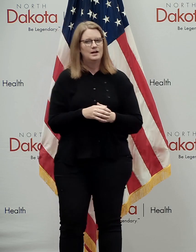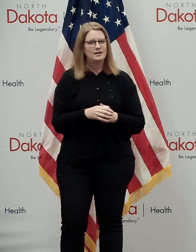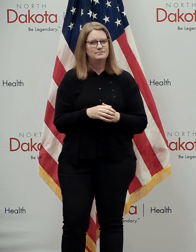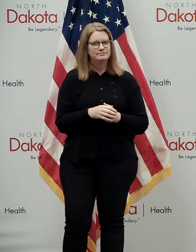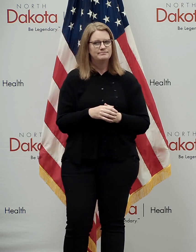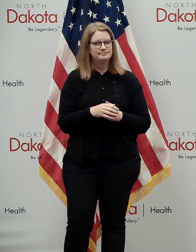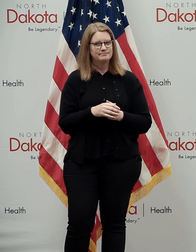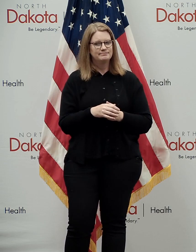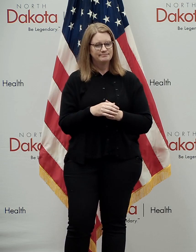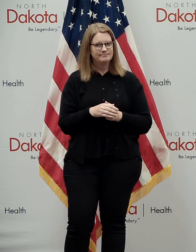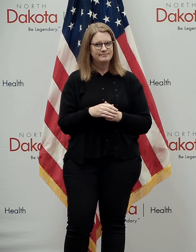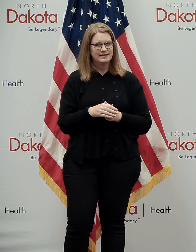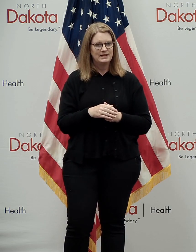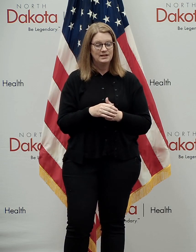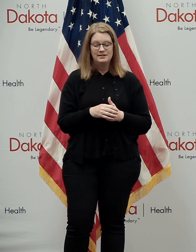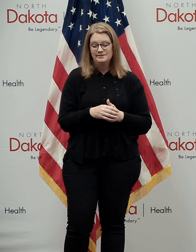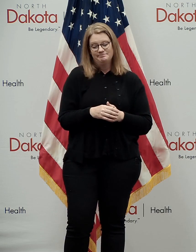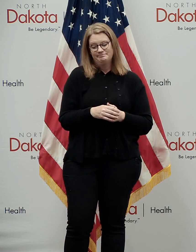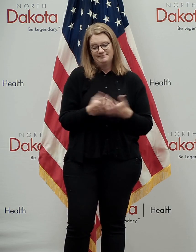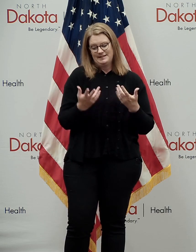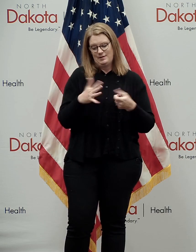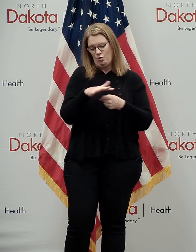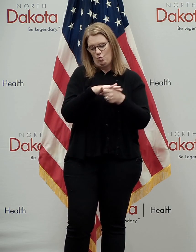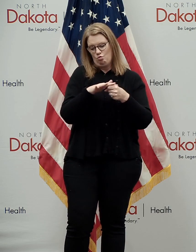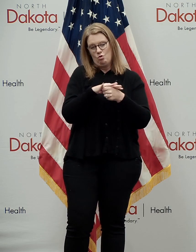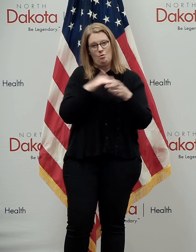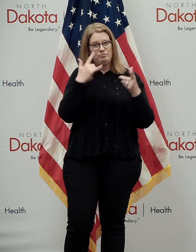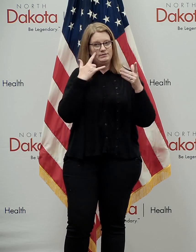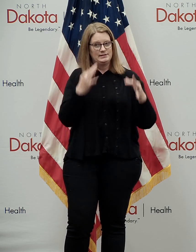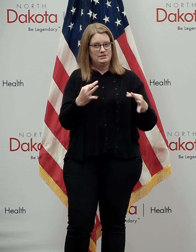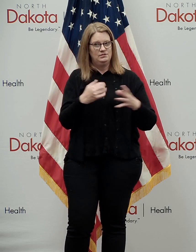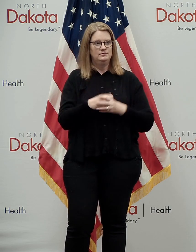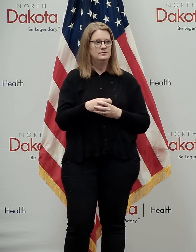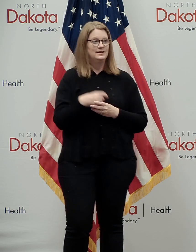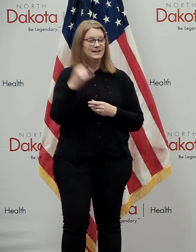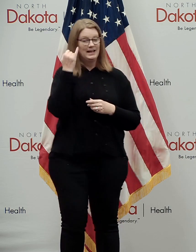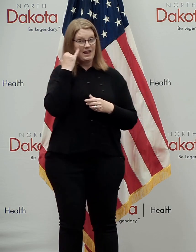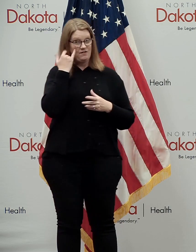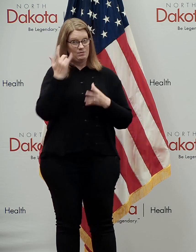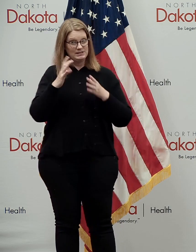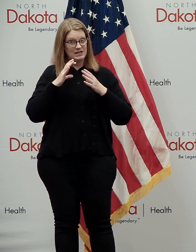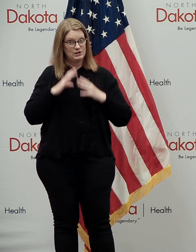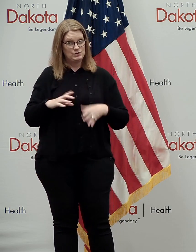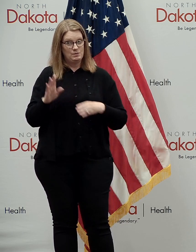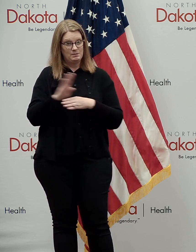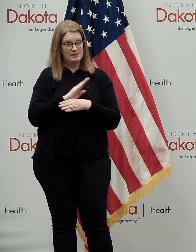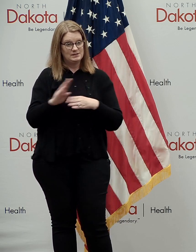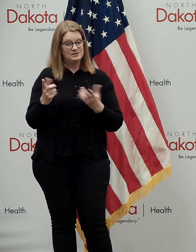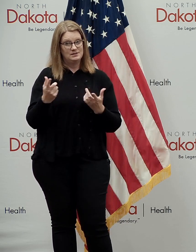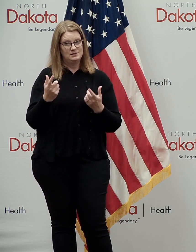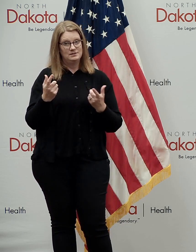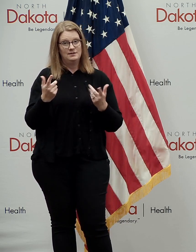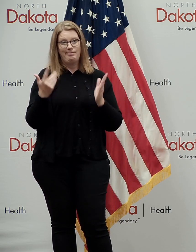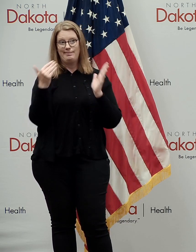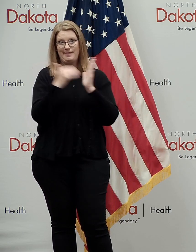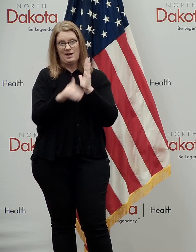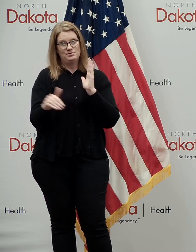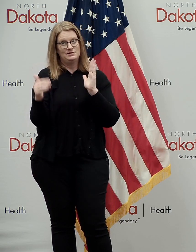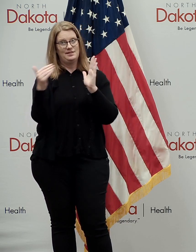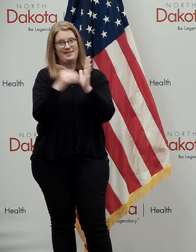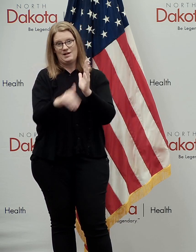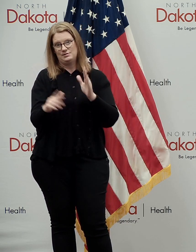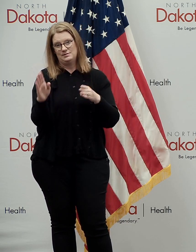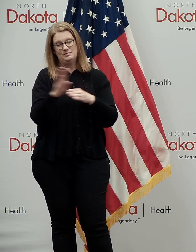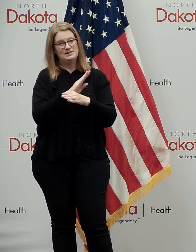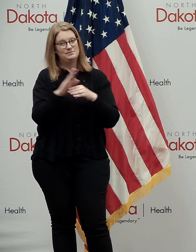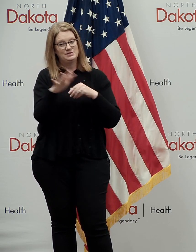again, best made locally. And I know if I was in a consumer business, and many businesses have already done this, thousands and tens of thousands of